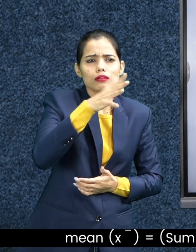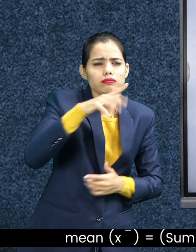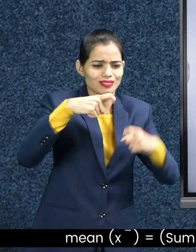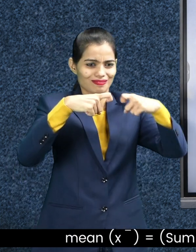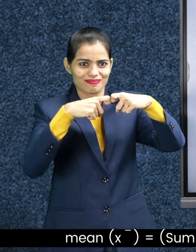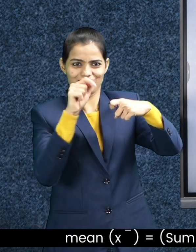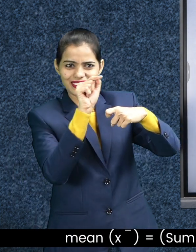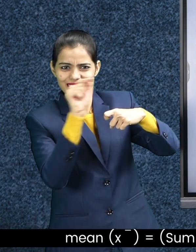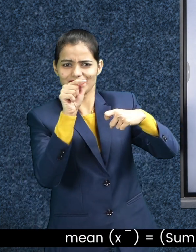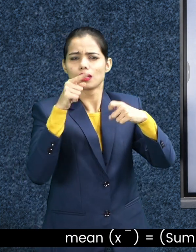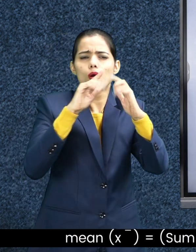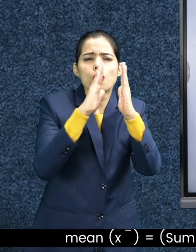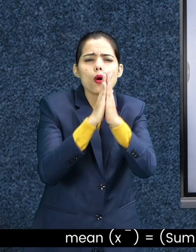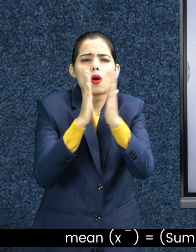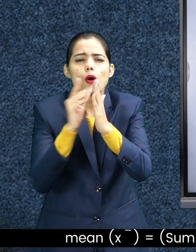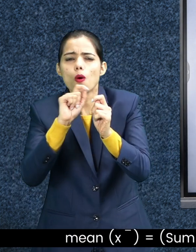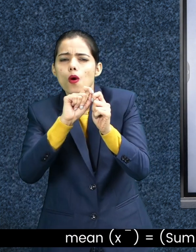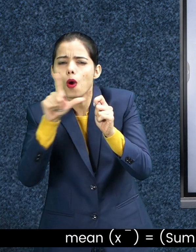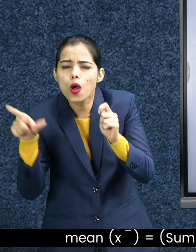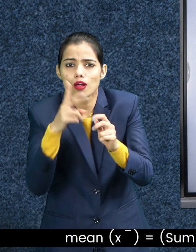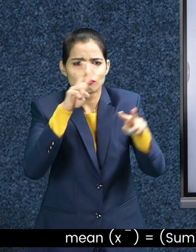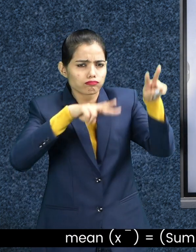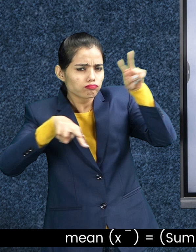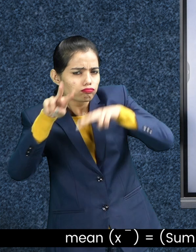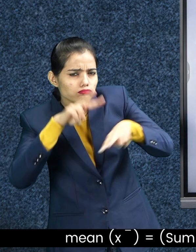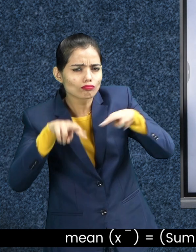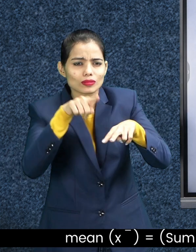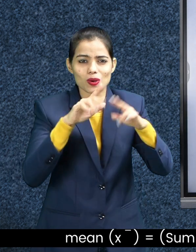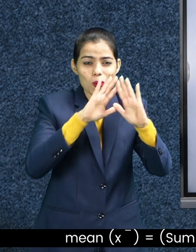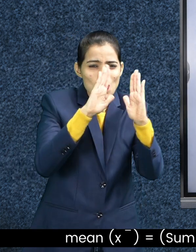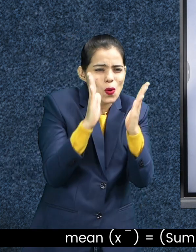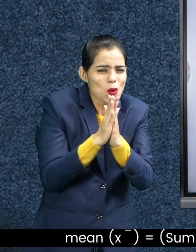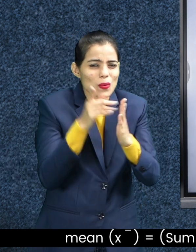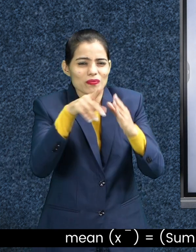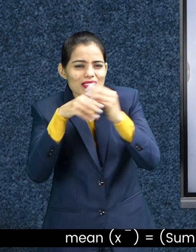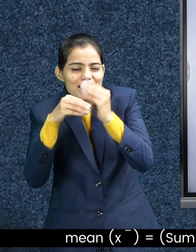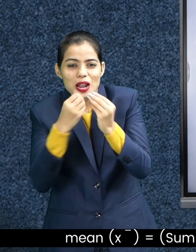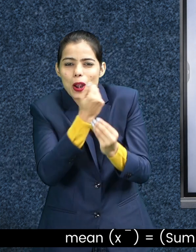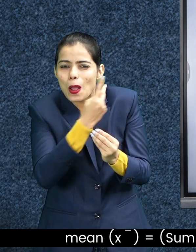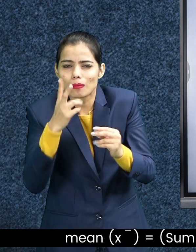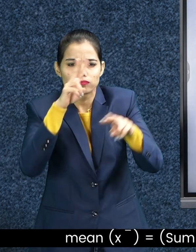mean x bar is equal to sum of all the observations by total number of observations.